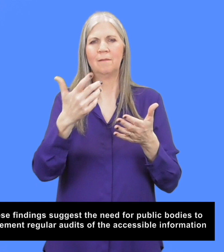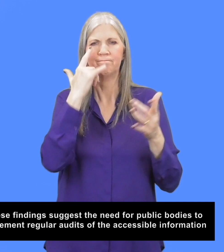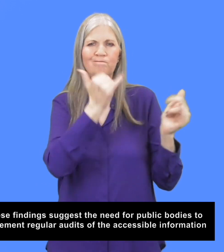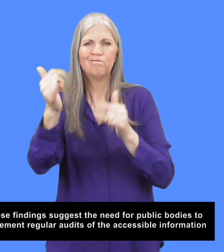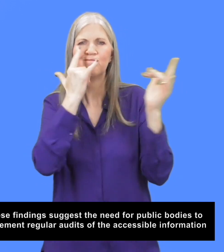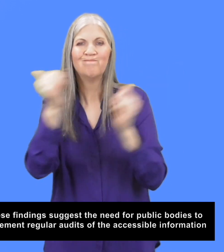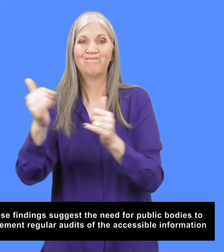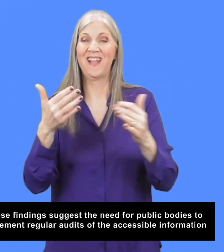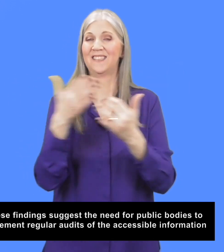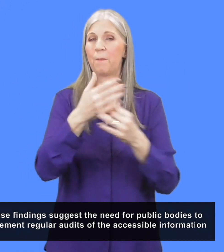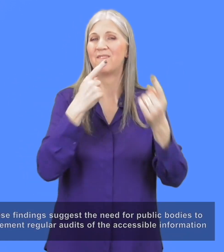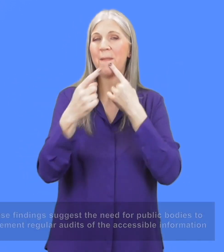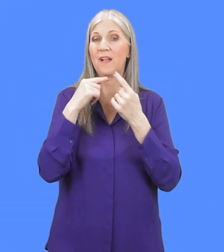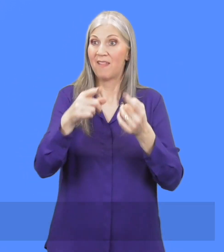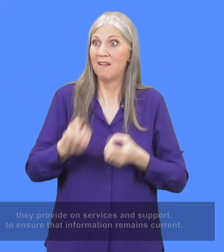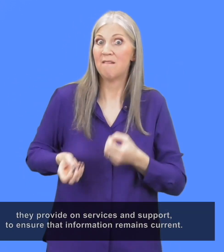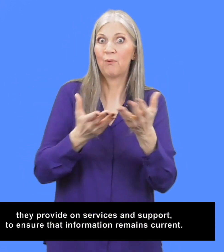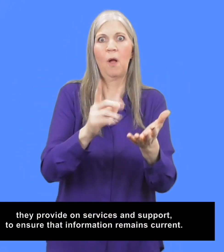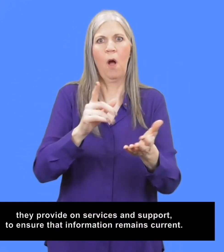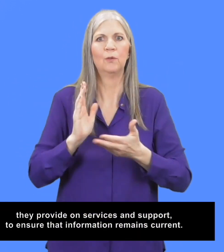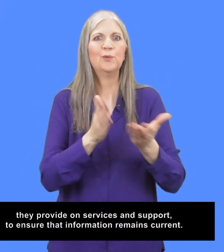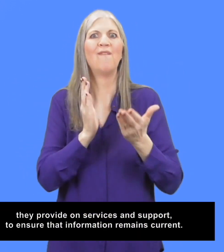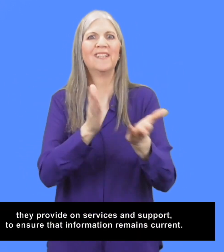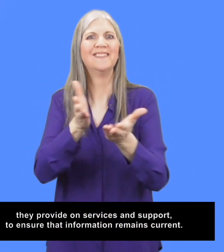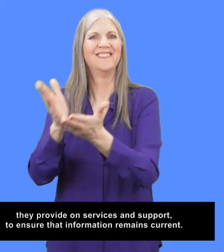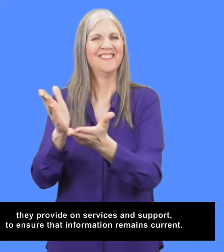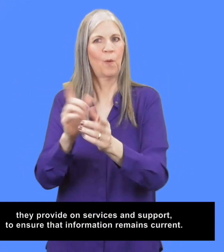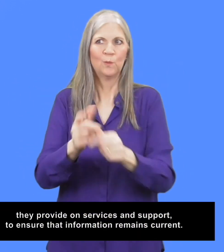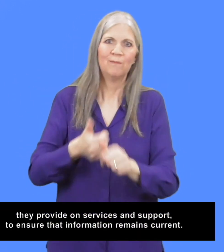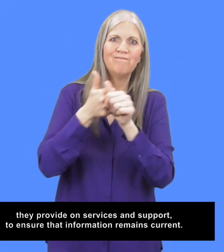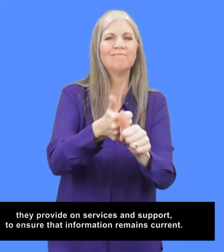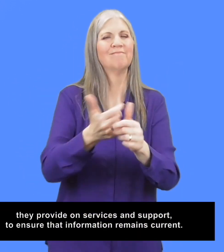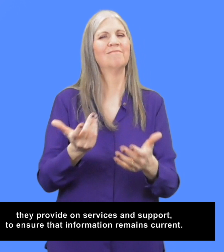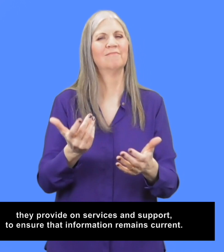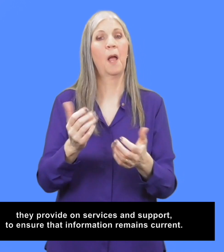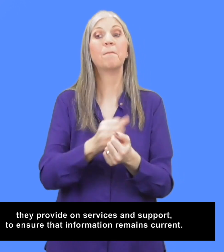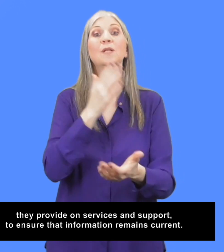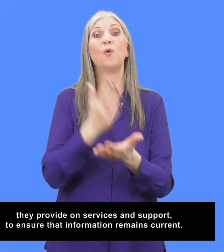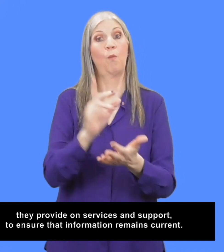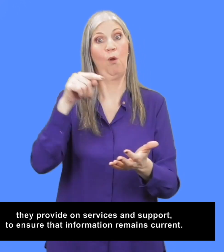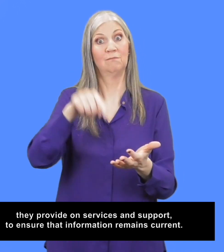information that they provide on services and support to ensure that information remains current.